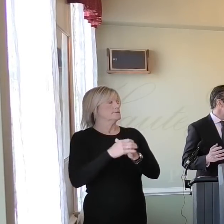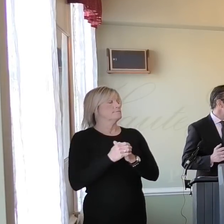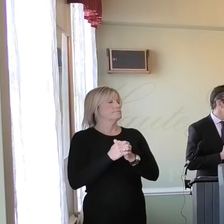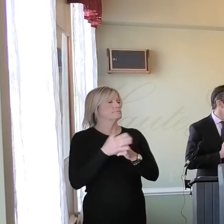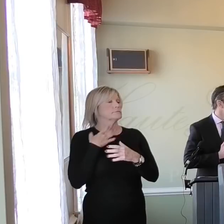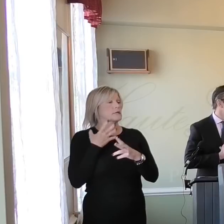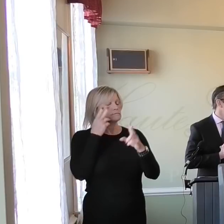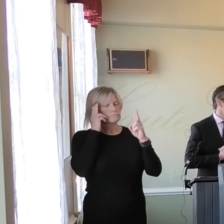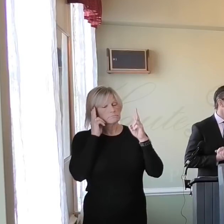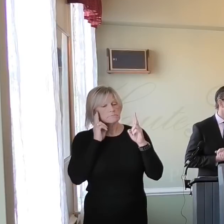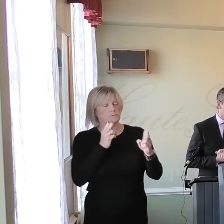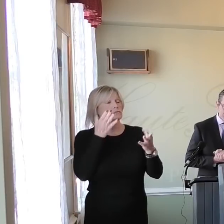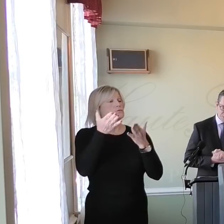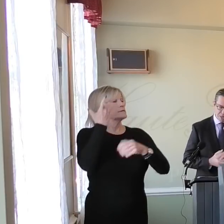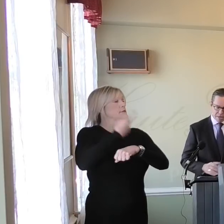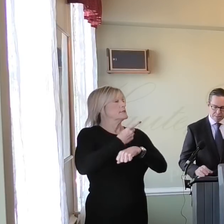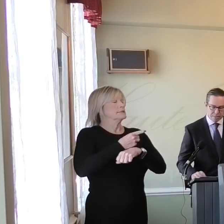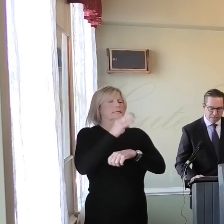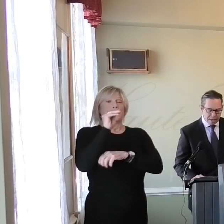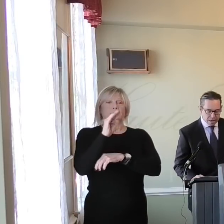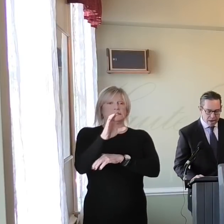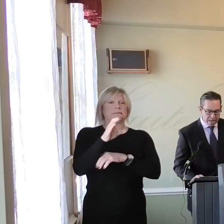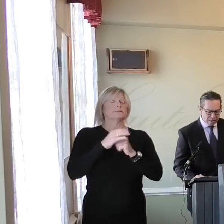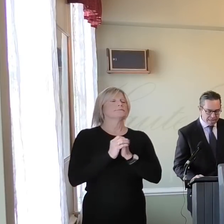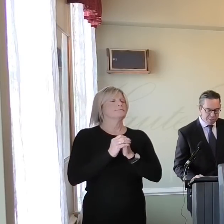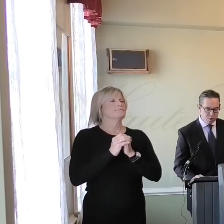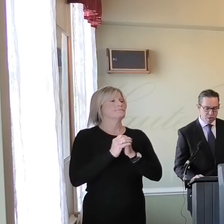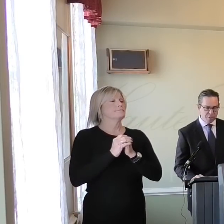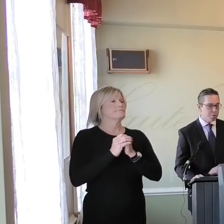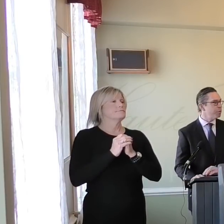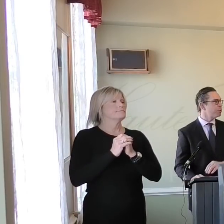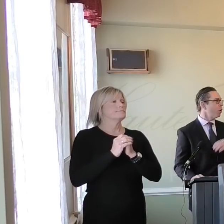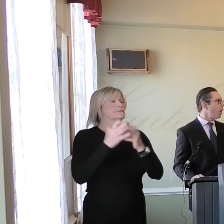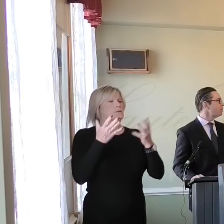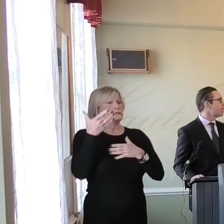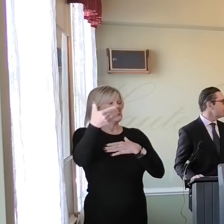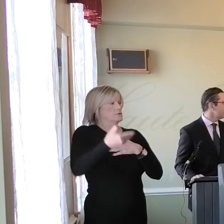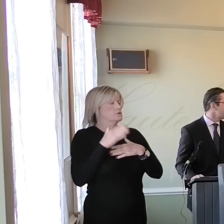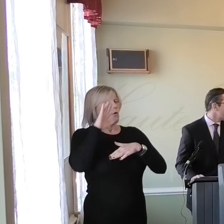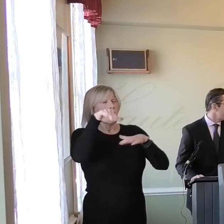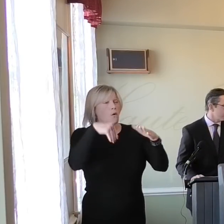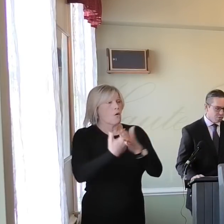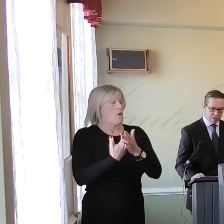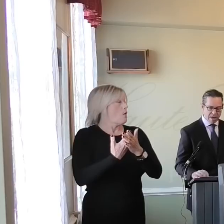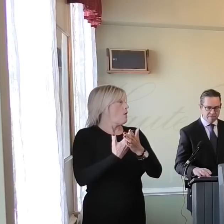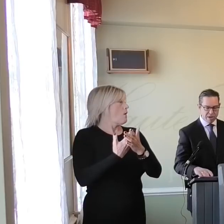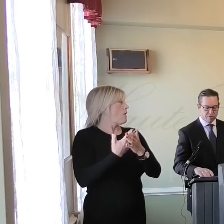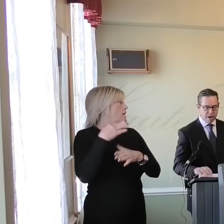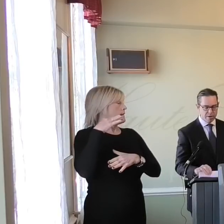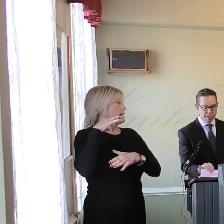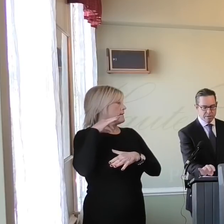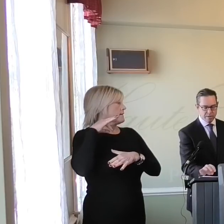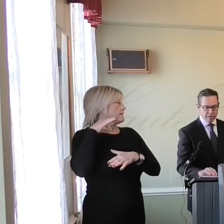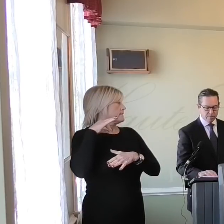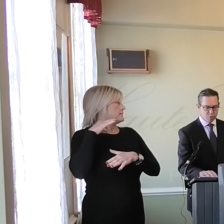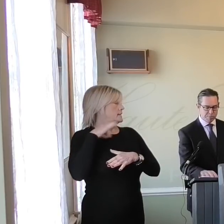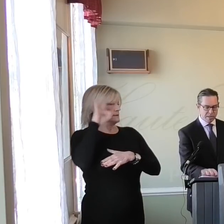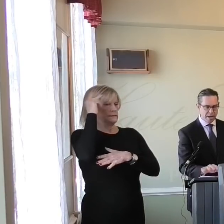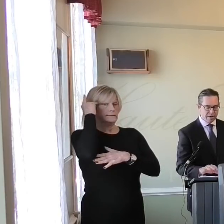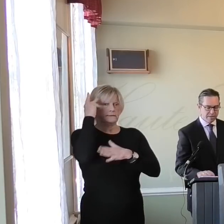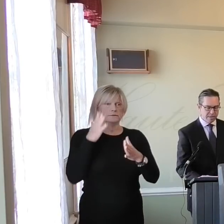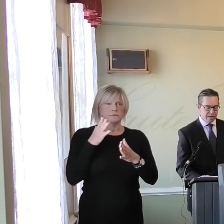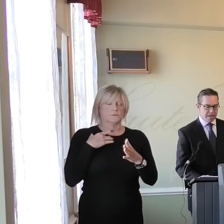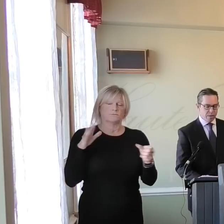honored, obviously, to serve today as our MC, and I'd like to introduce all of our elected officials, and we have a crowded